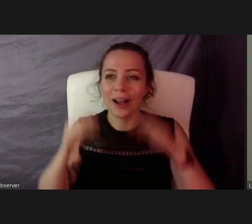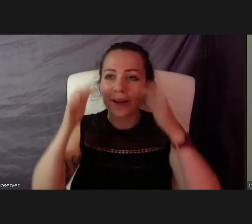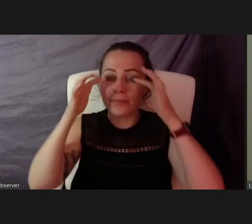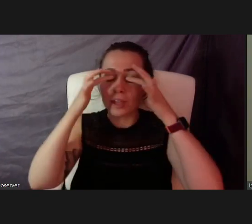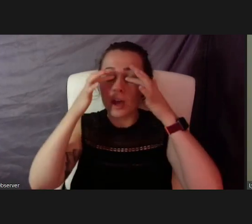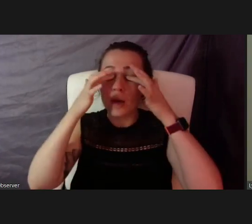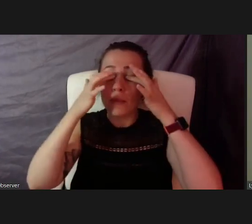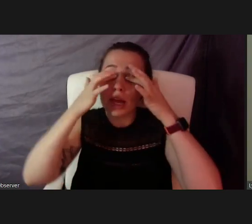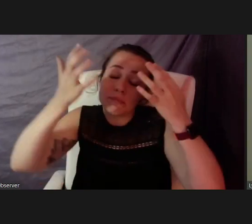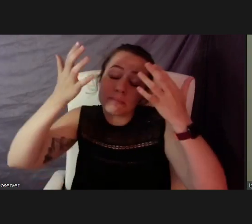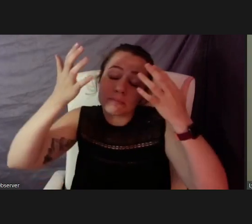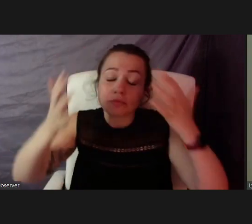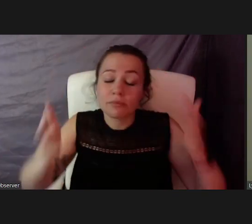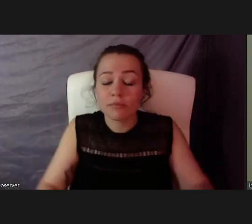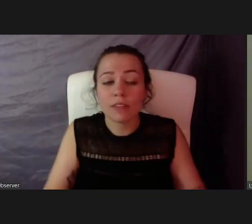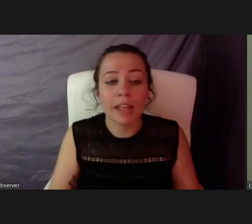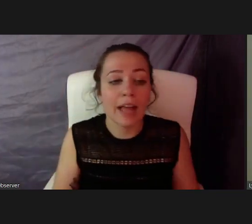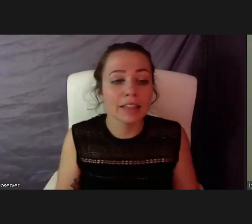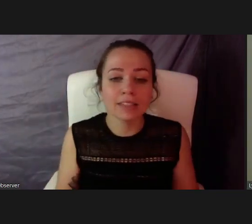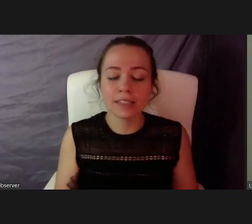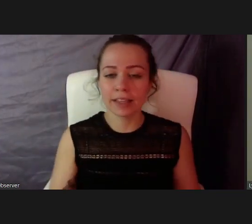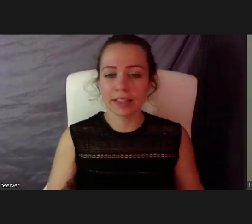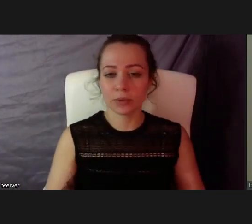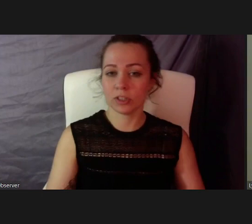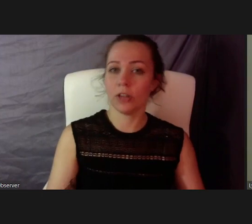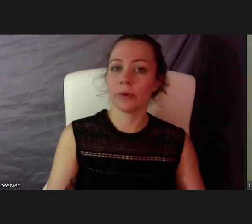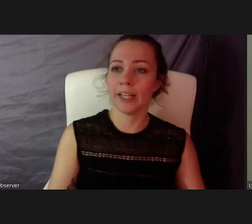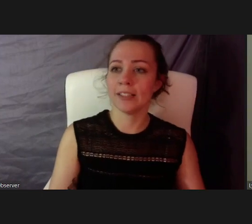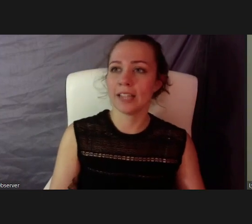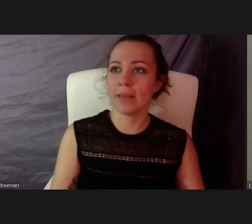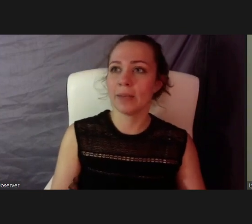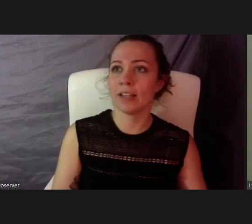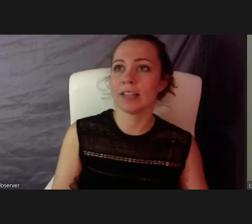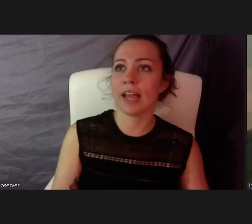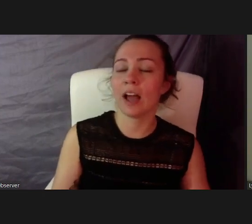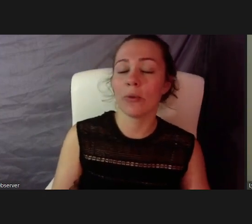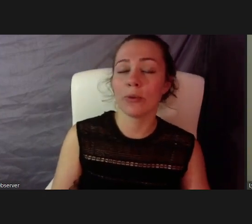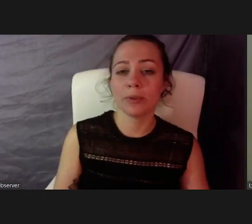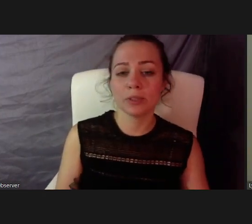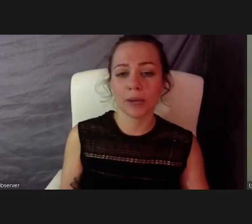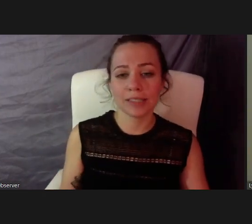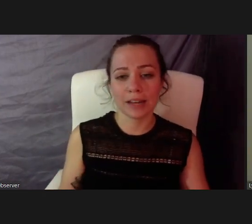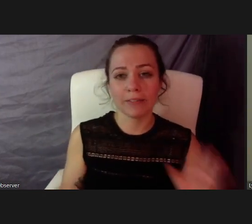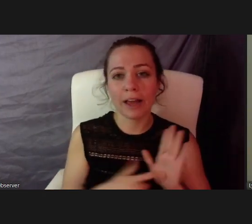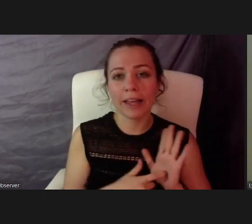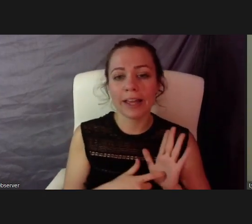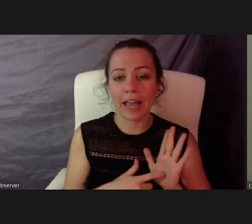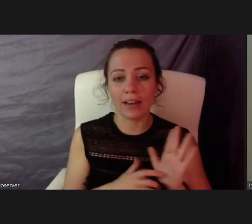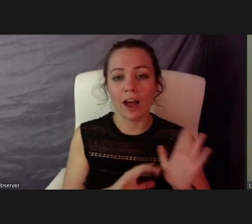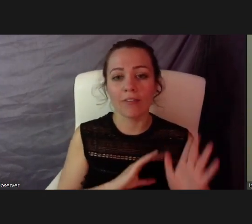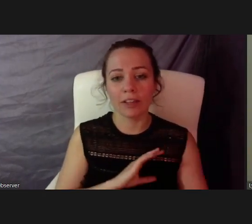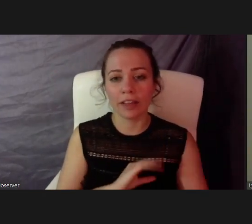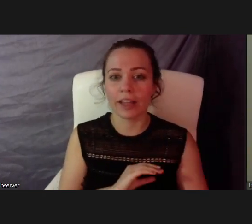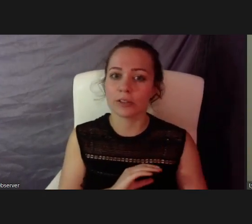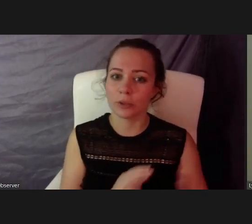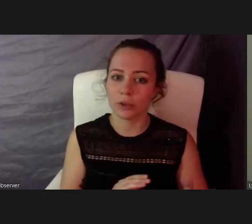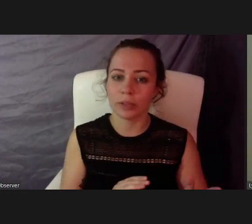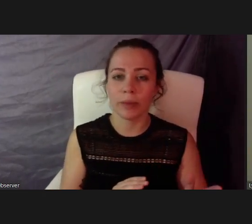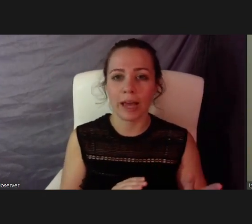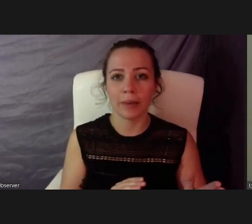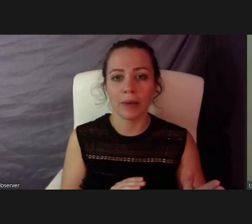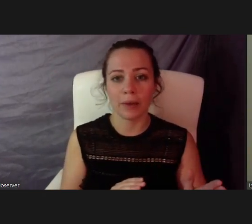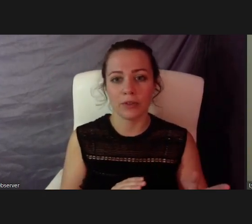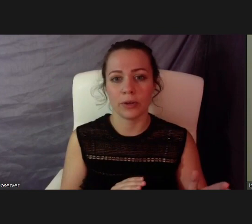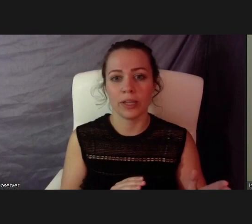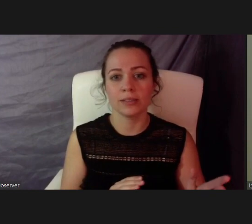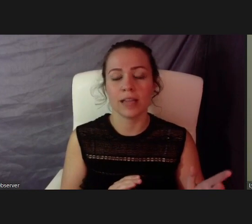So, but at least like this was low risk because I was able to identify it and not feel like totally